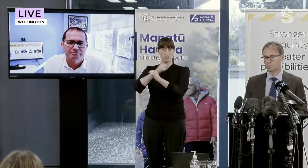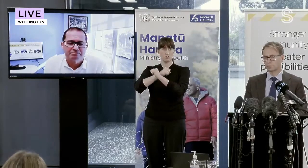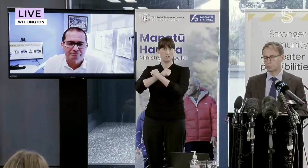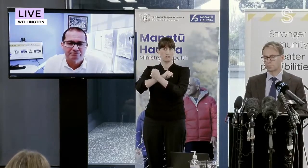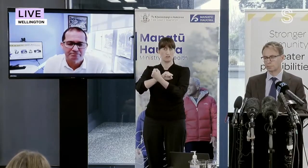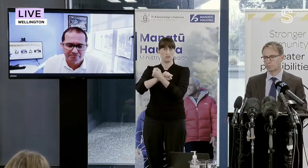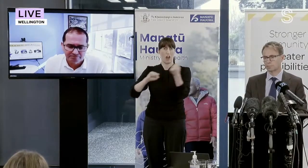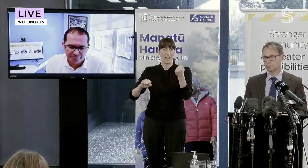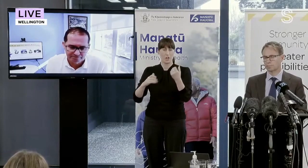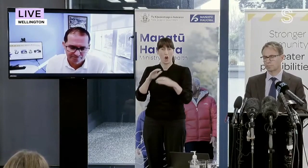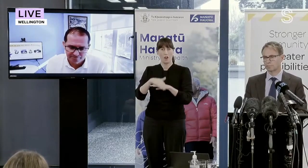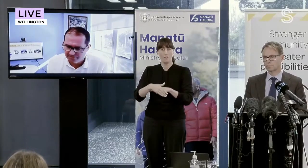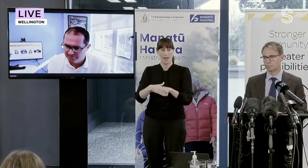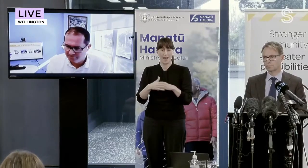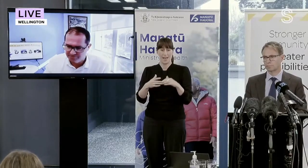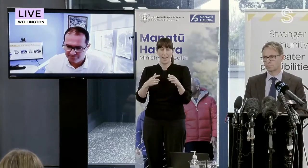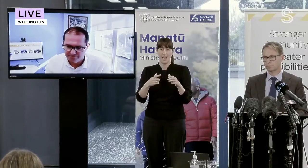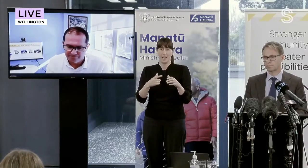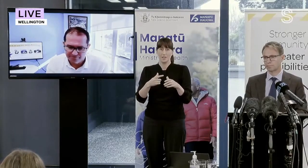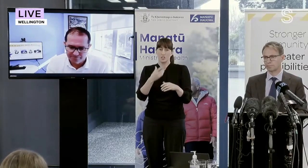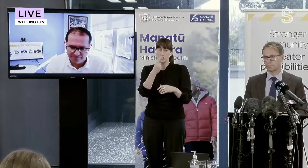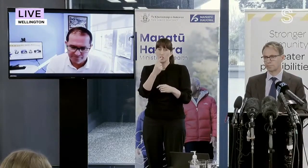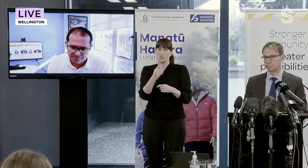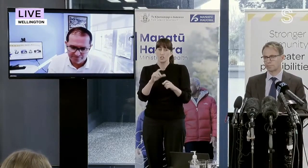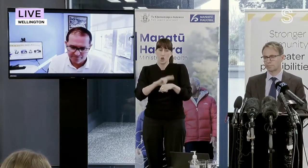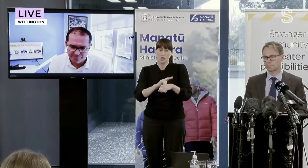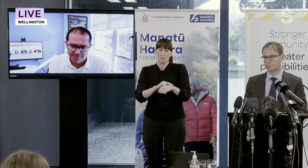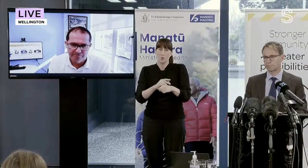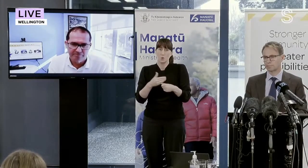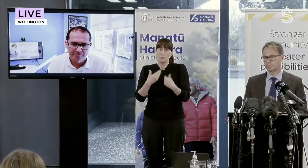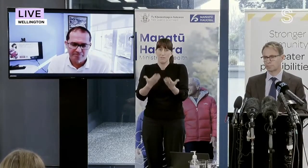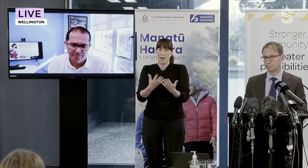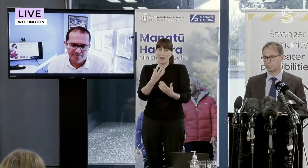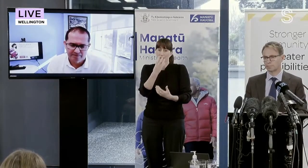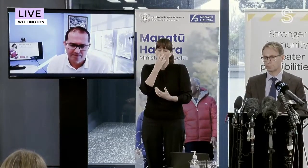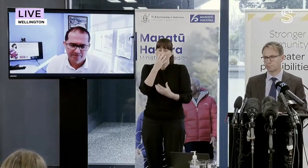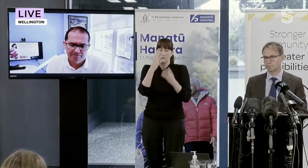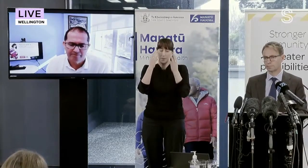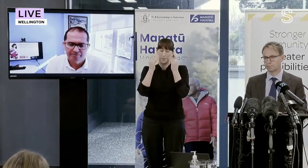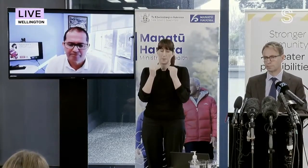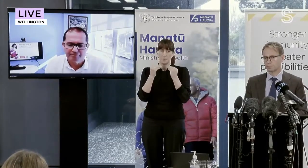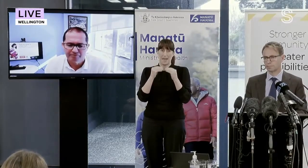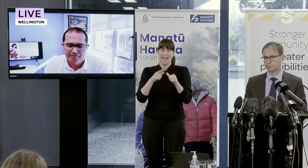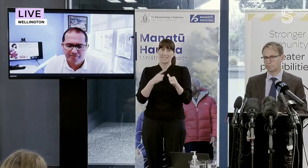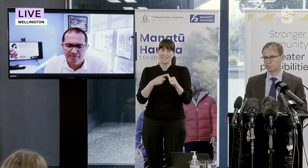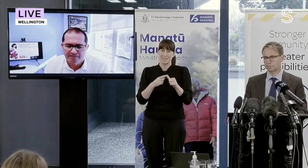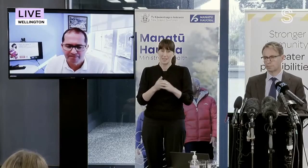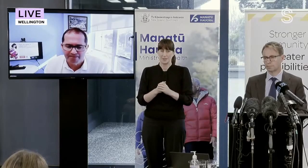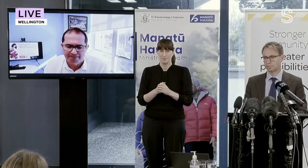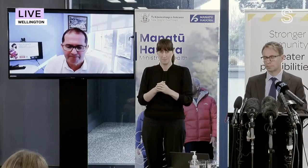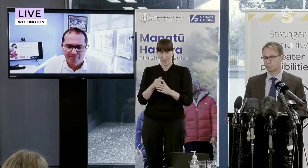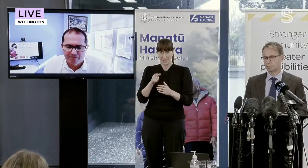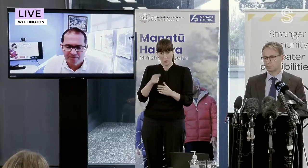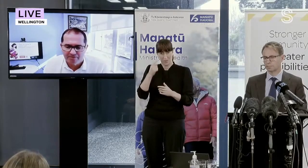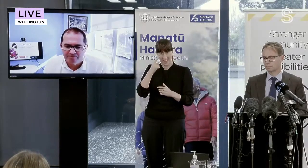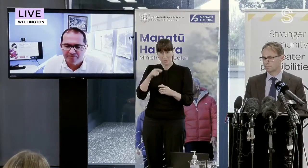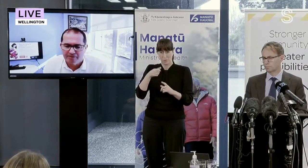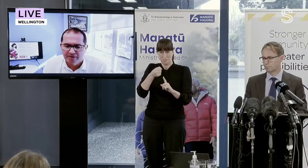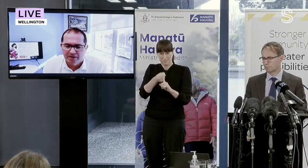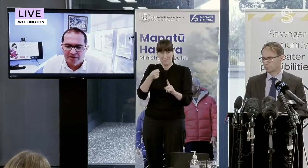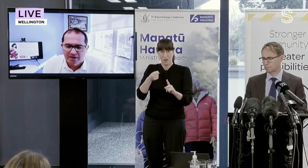they predominantly work in. I know Middlemore's not part of it, but how disruptive are you expecting that to be for surgeries?